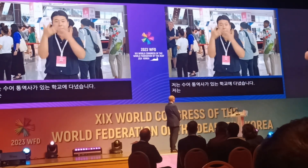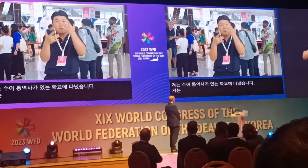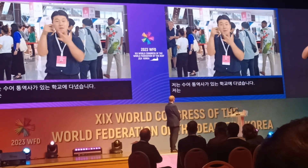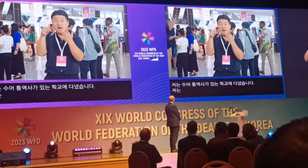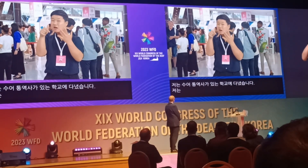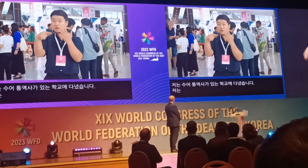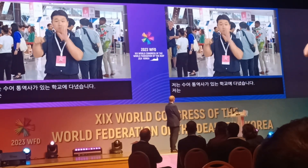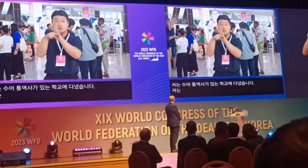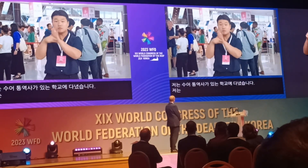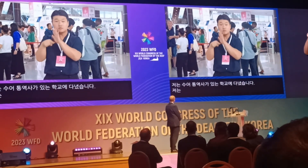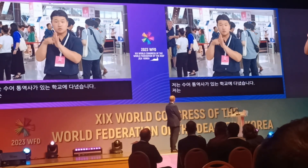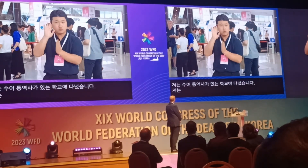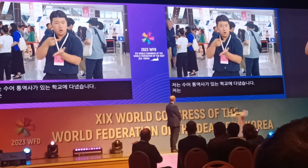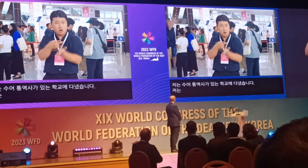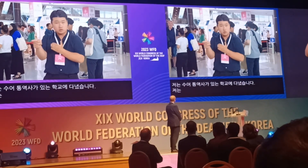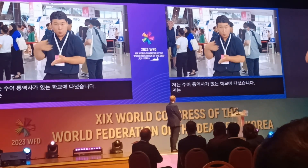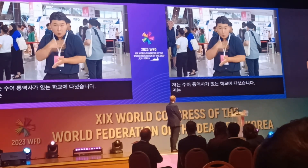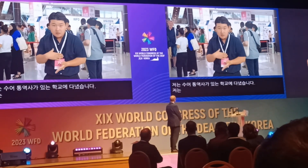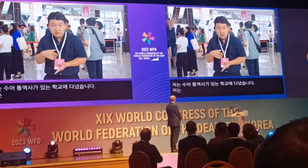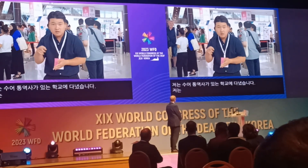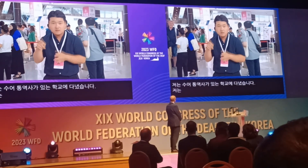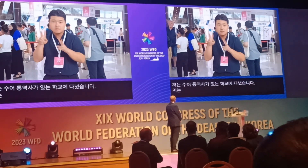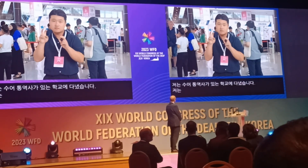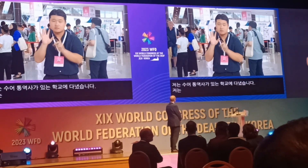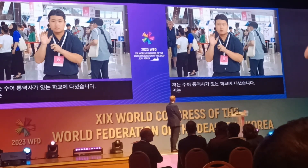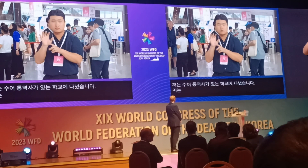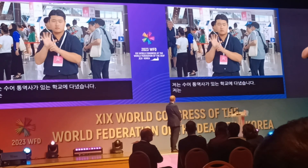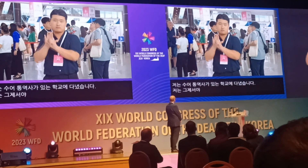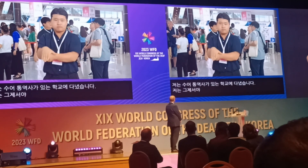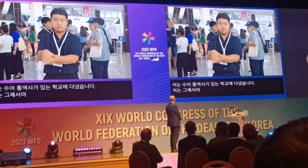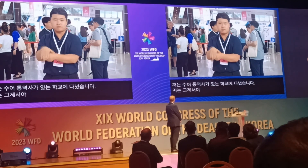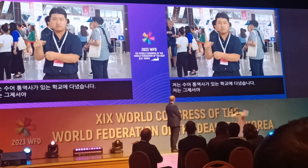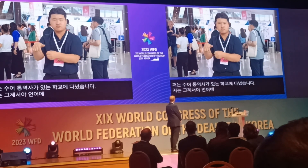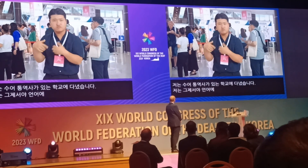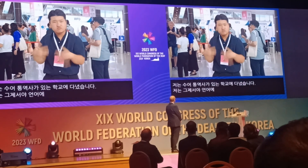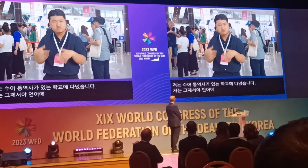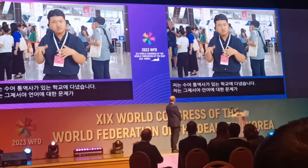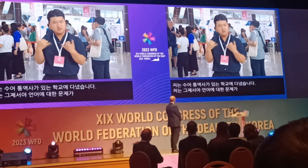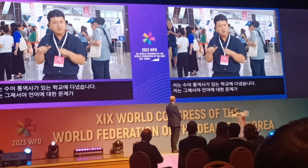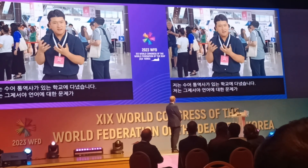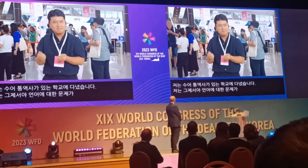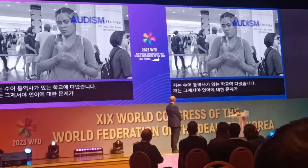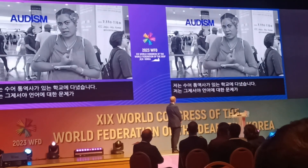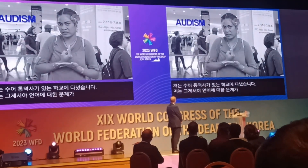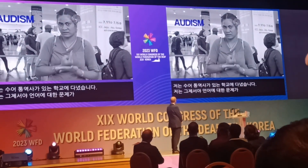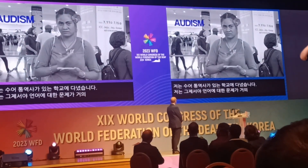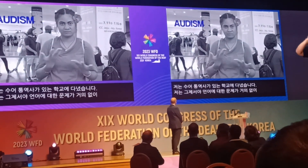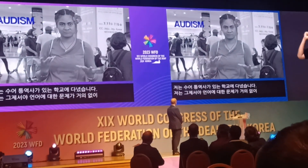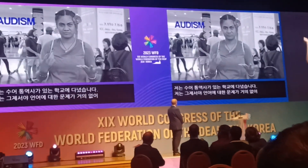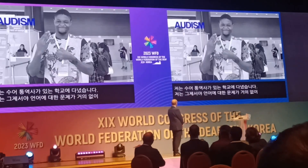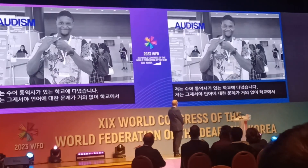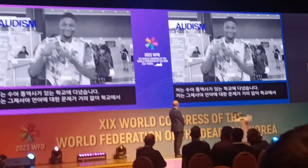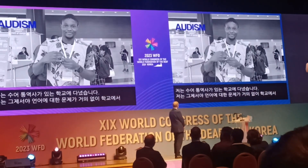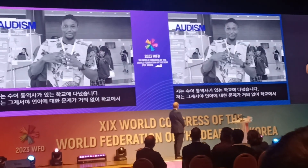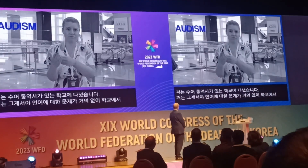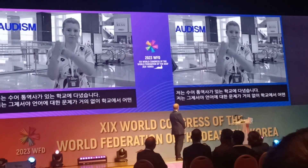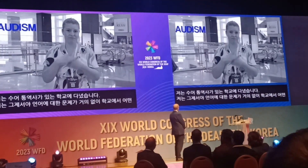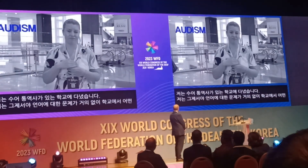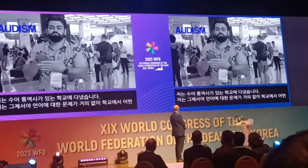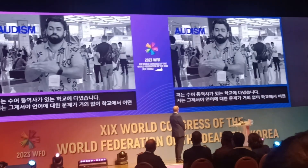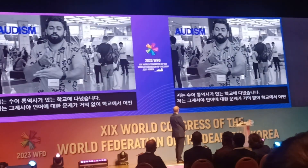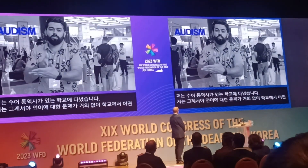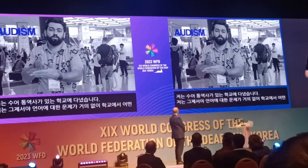language problems. I was able to understand in sign language, for instance, math, I was able to understand. But that was really oppressive when I was not allowed